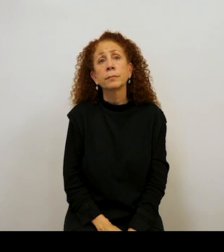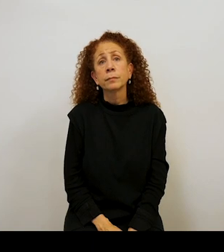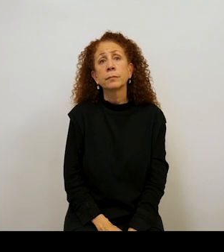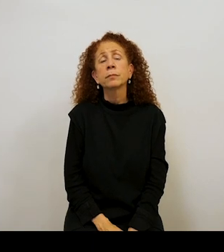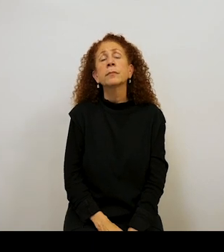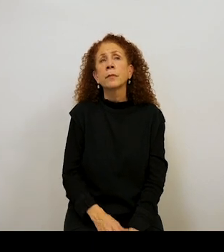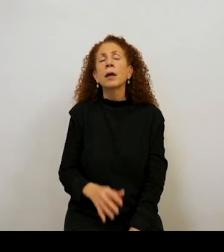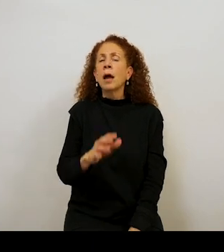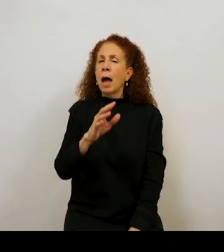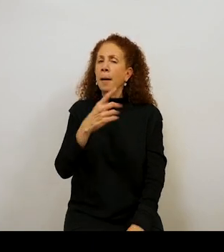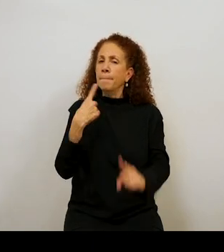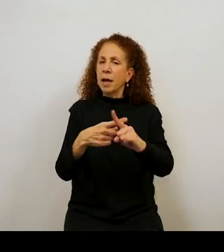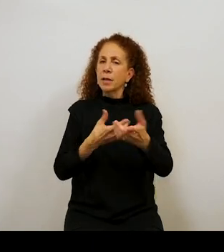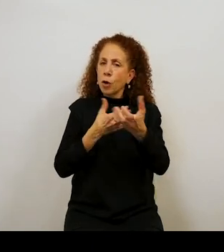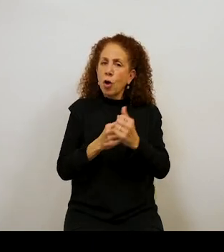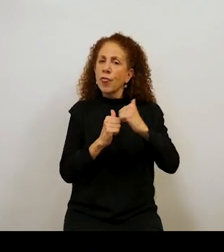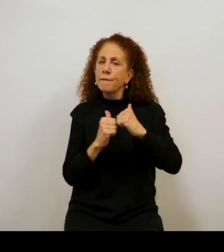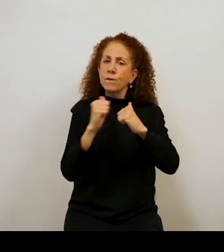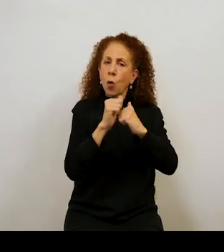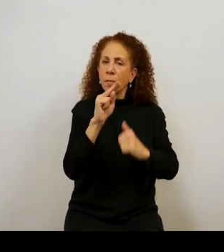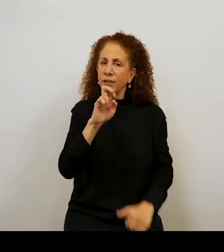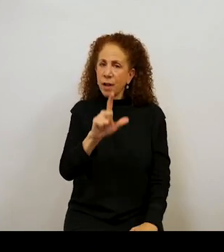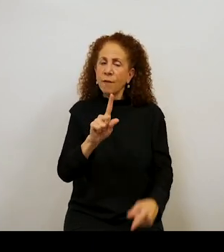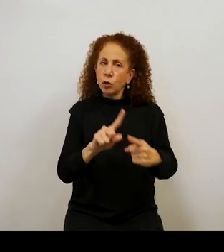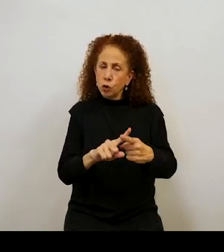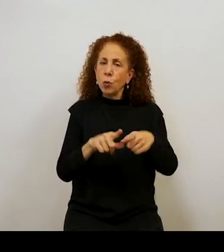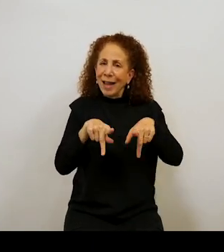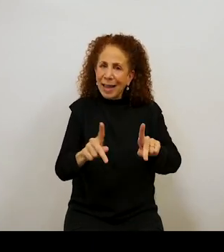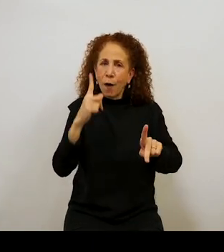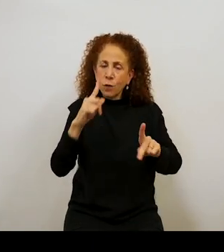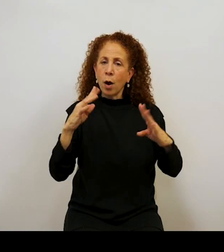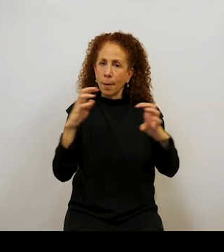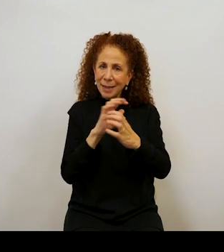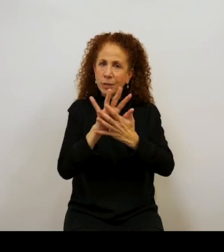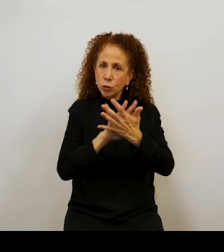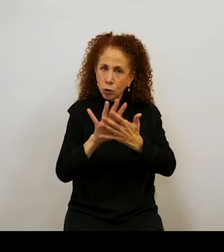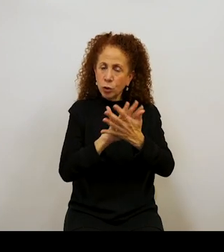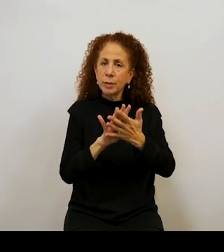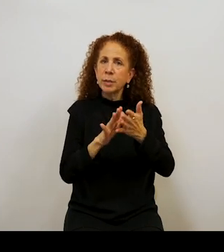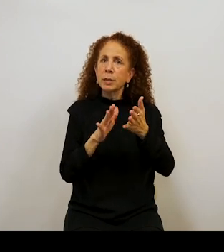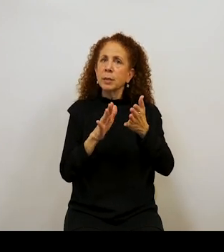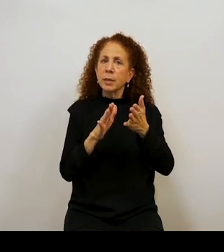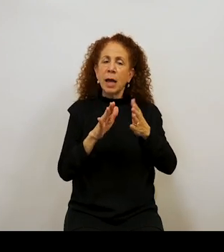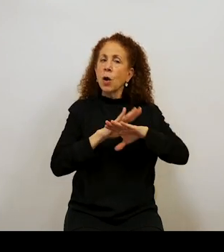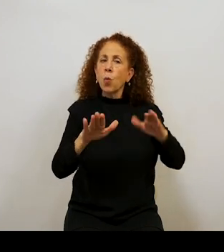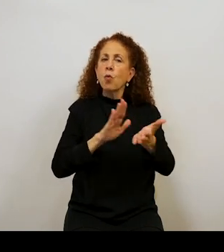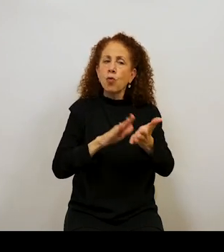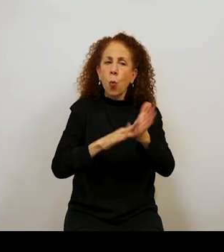of the novel to carry complexity and nuance and to reward it in a way that it won't reward stereotype